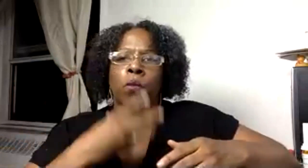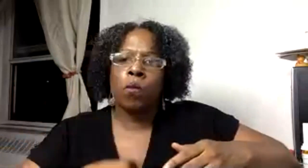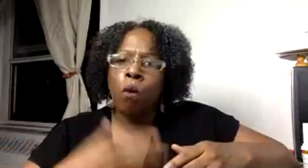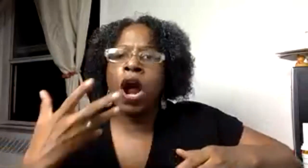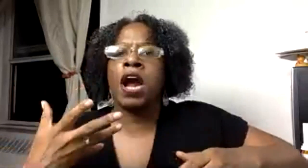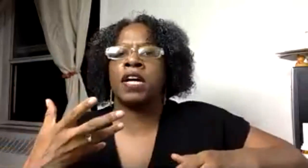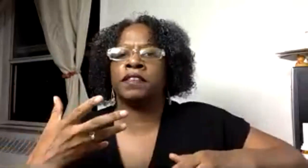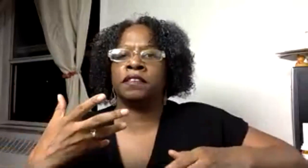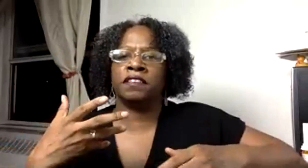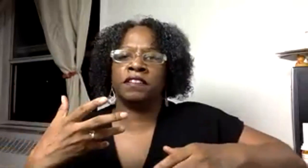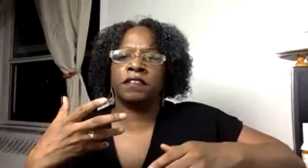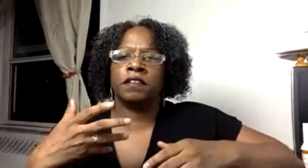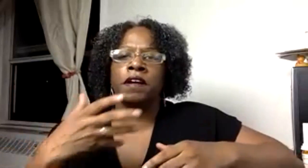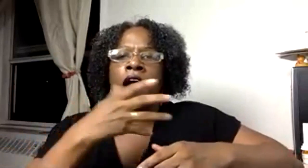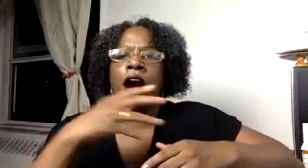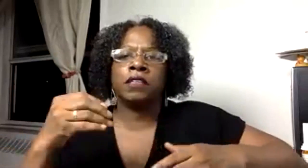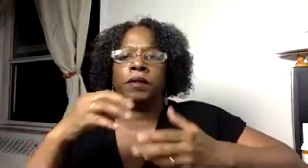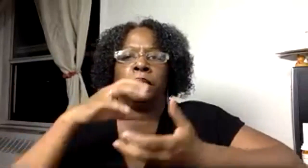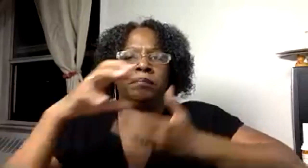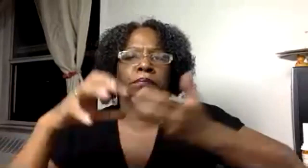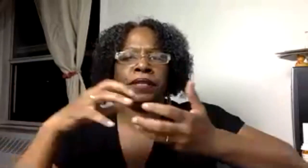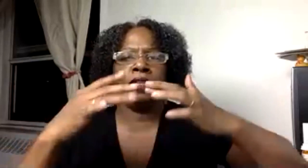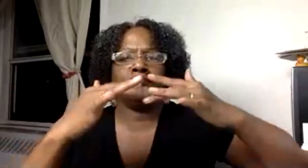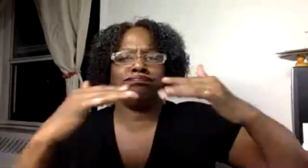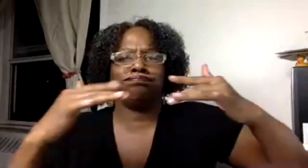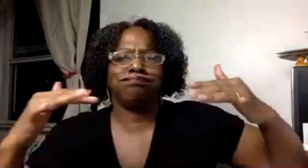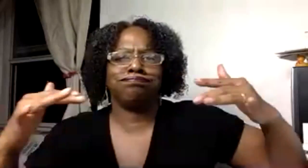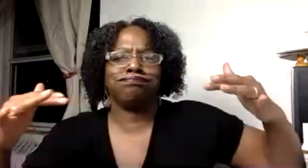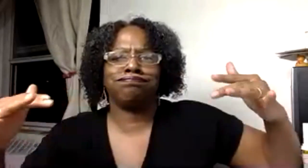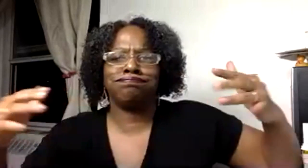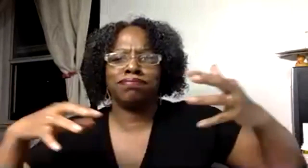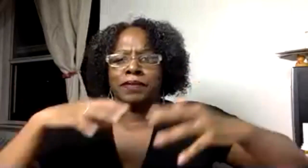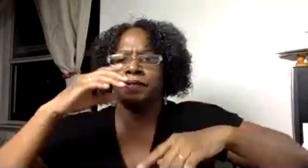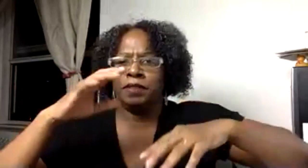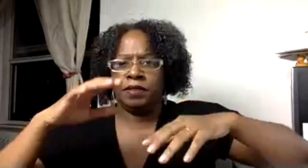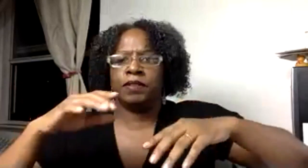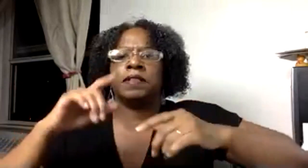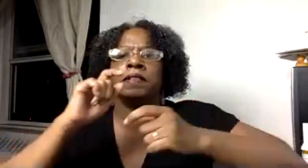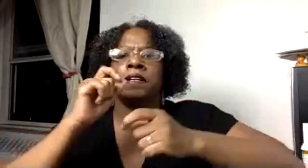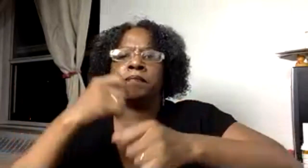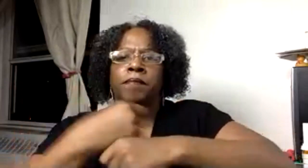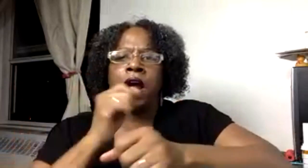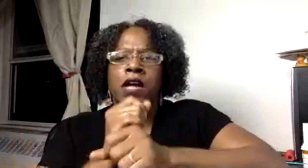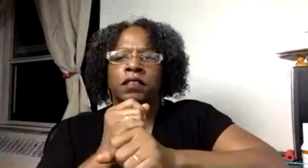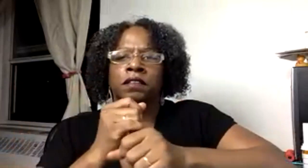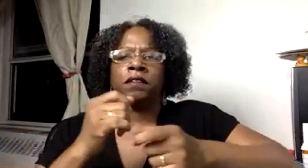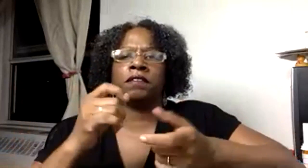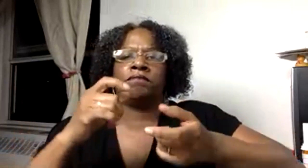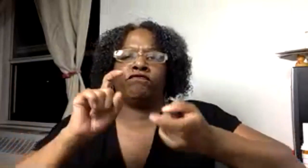No matter the skin color, black, brown, white, it was a very multicultural school.